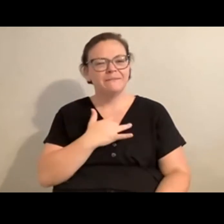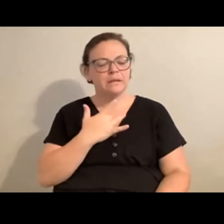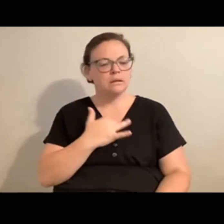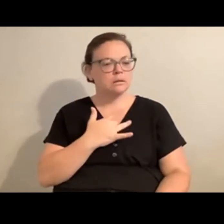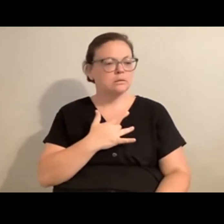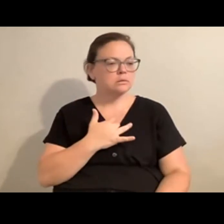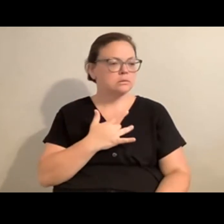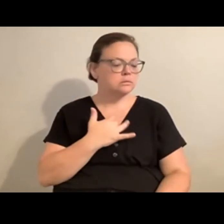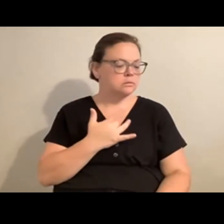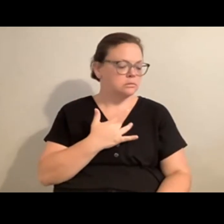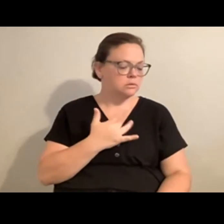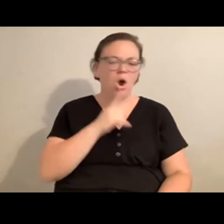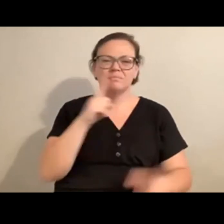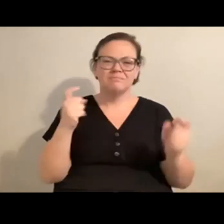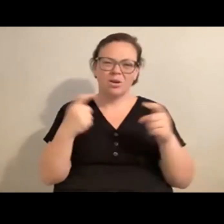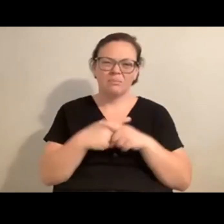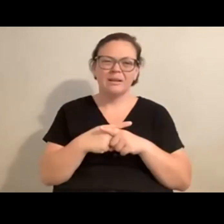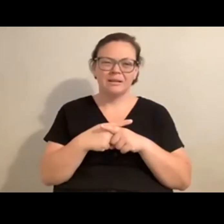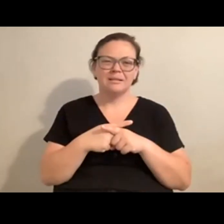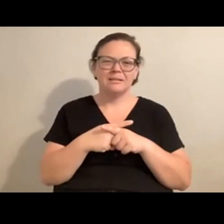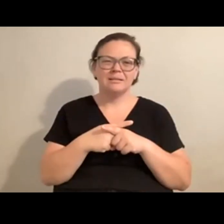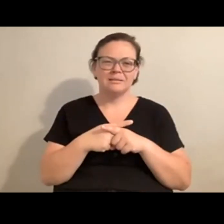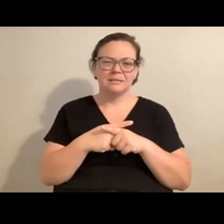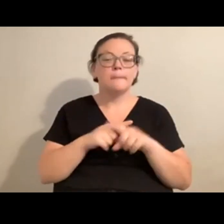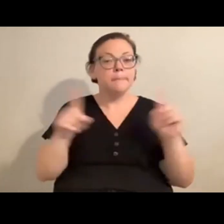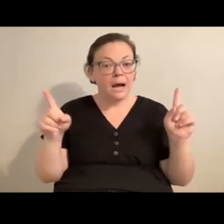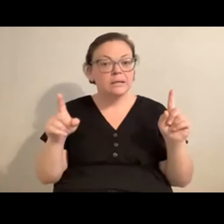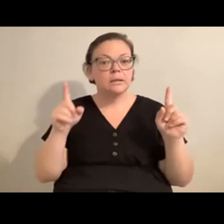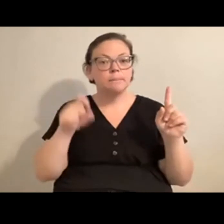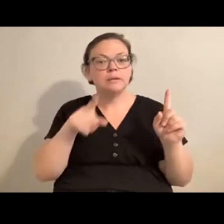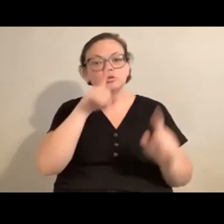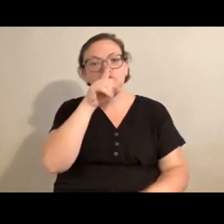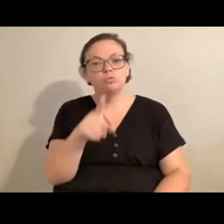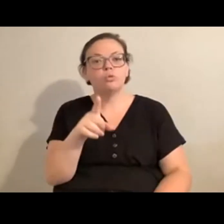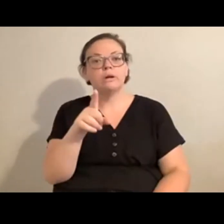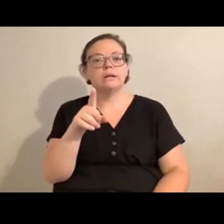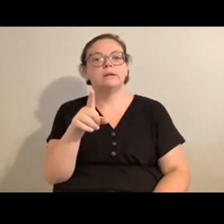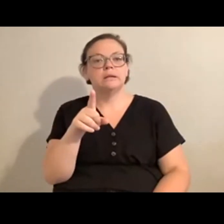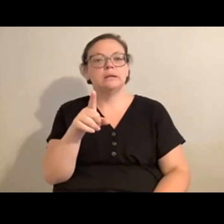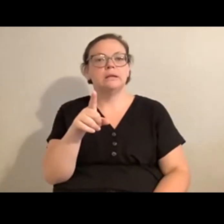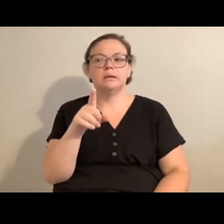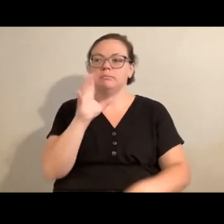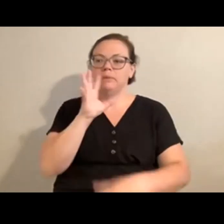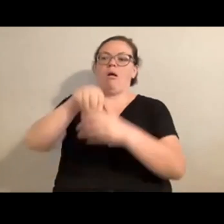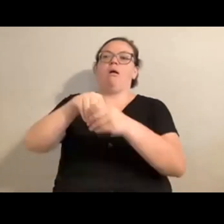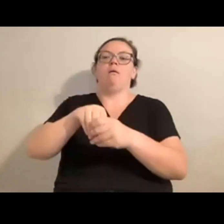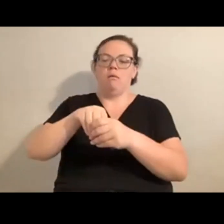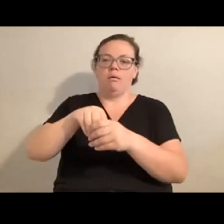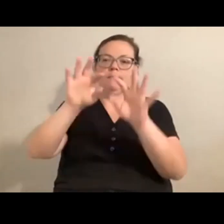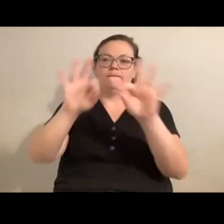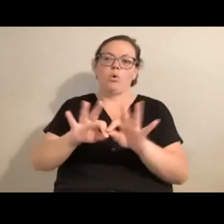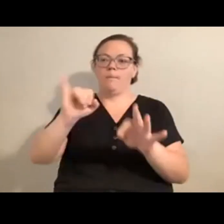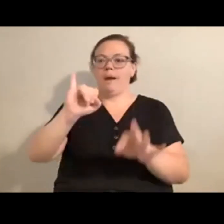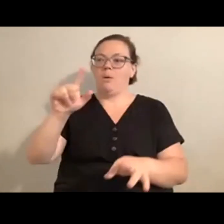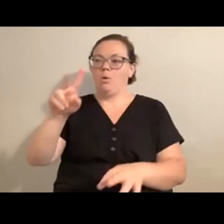so complicated, right? But you have to wrap yourself in form I-130 and like feel all